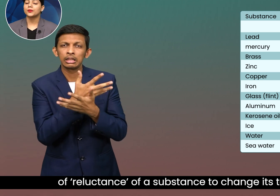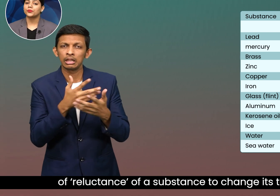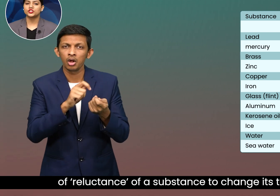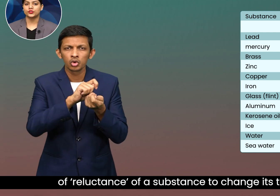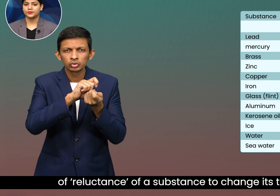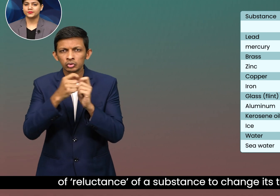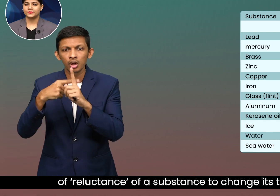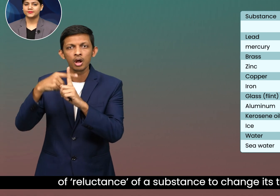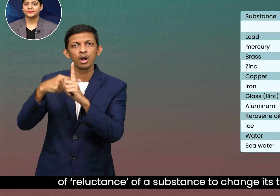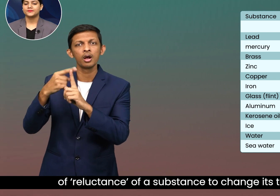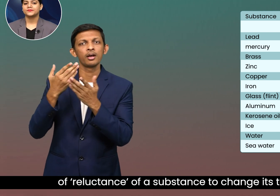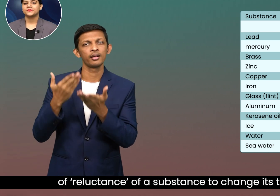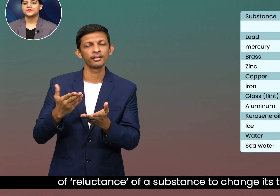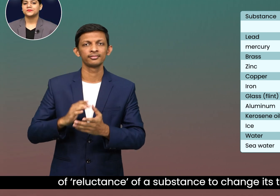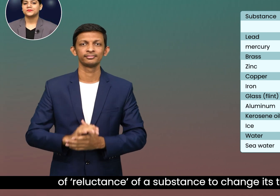its temperature.